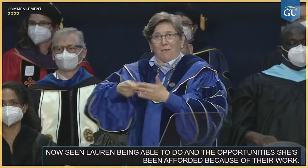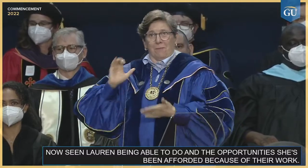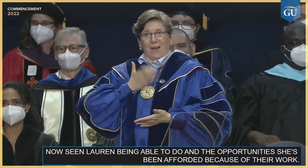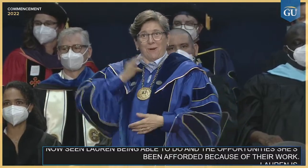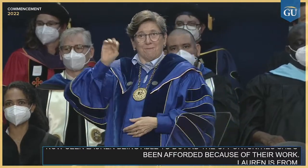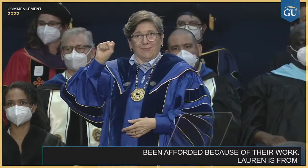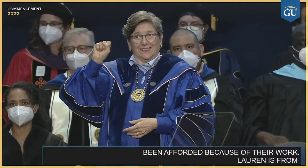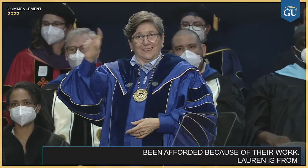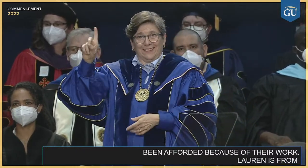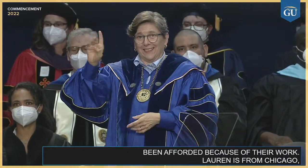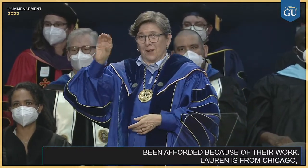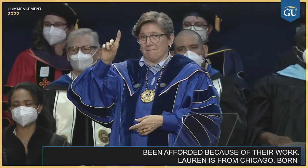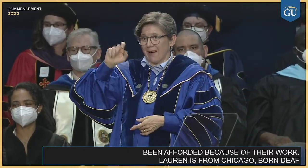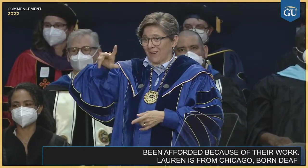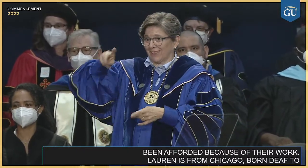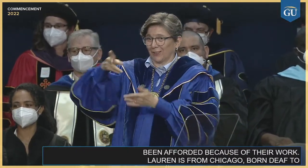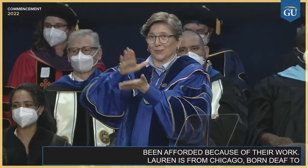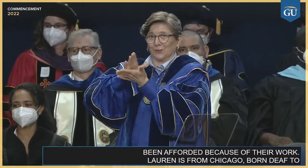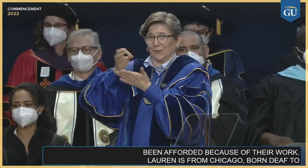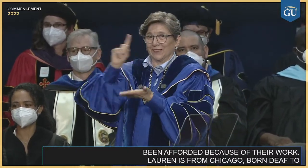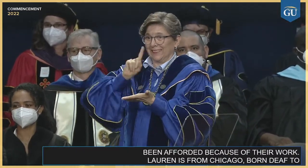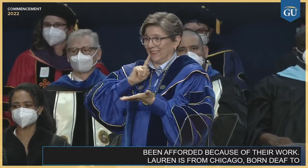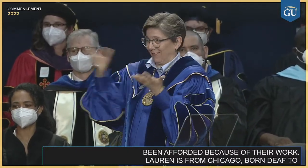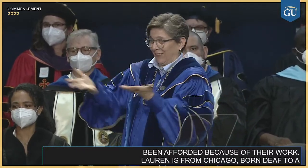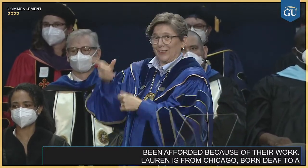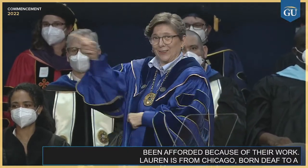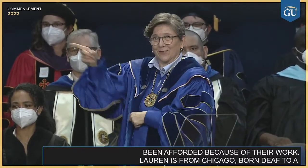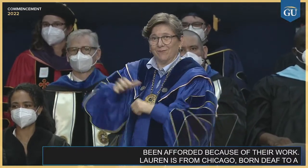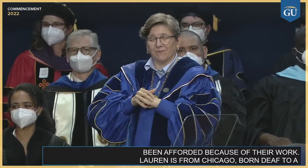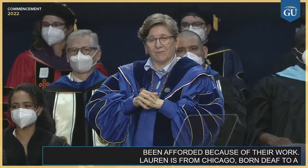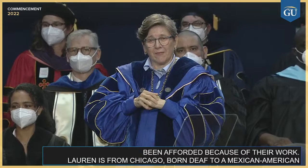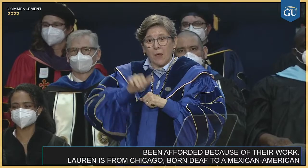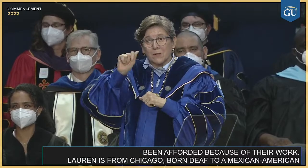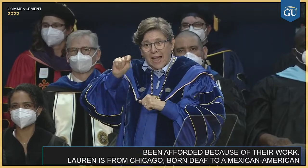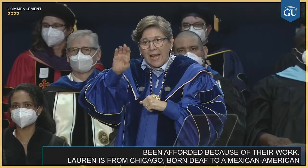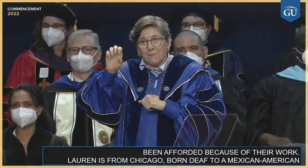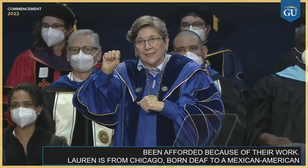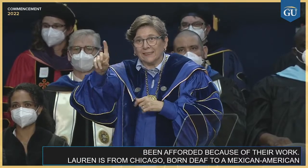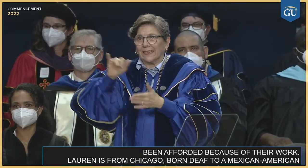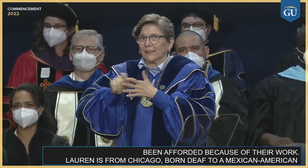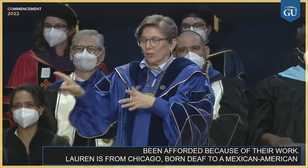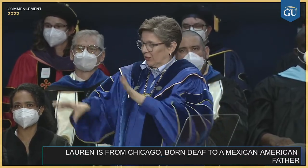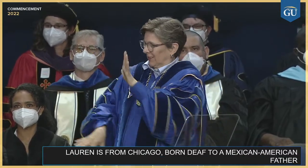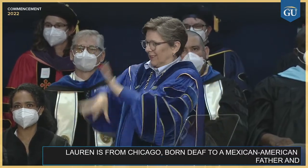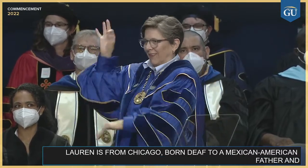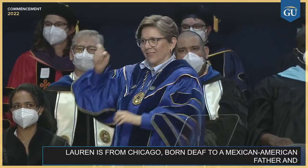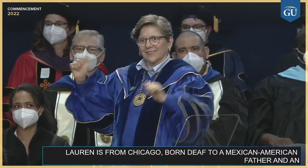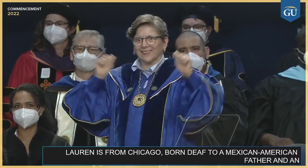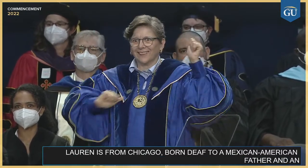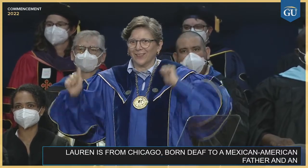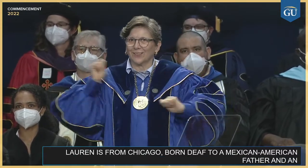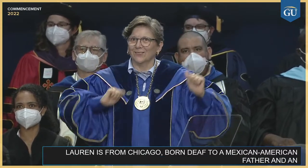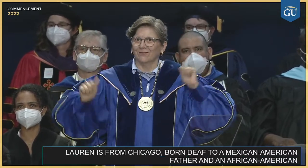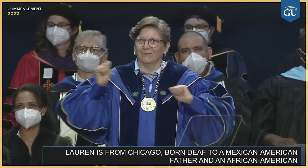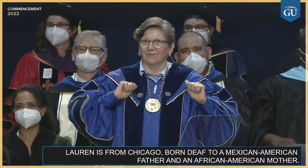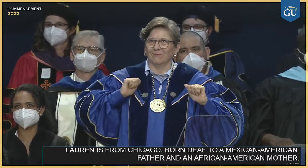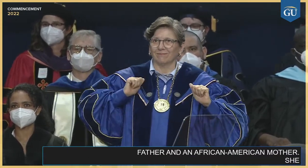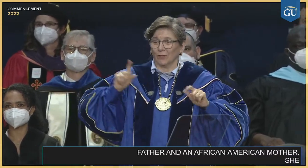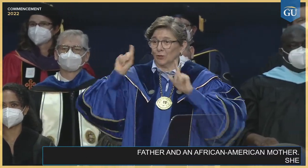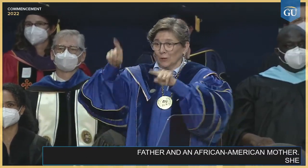father and an African-American mother. She graduated from the Model Secondary School for the Deaf,